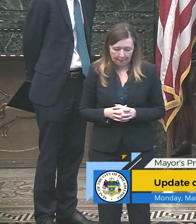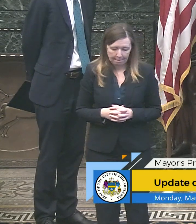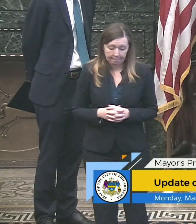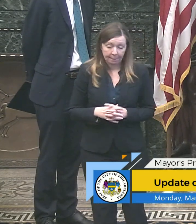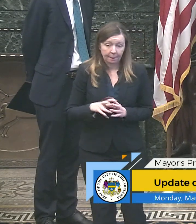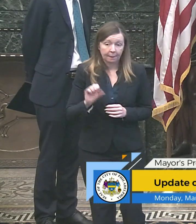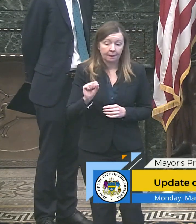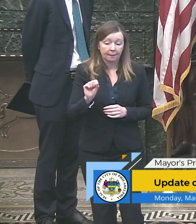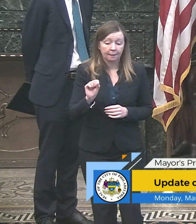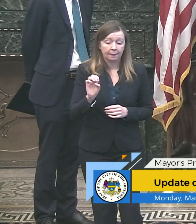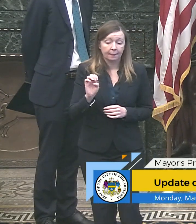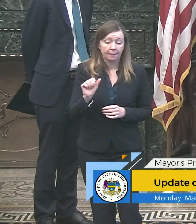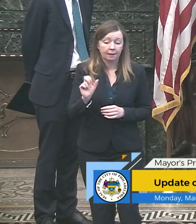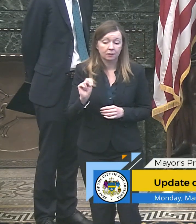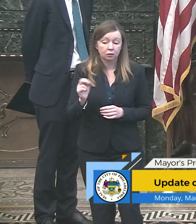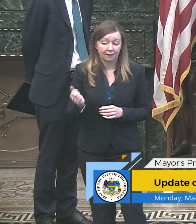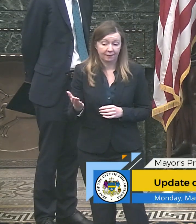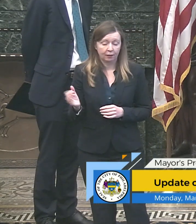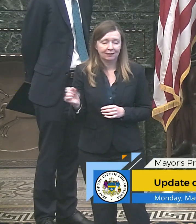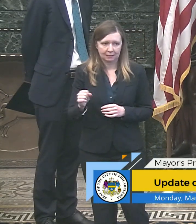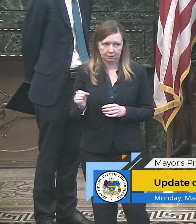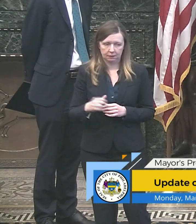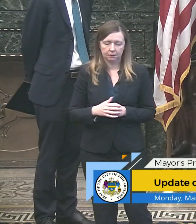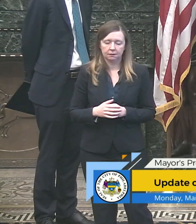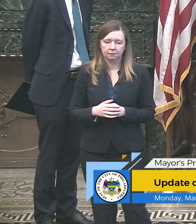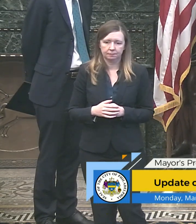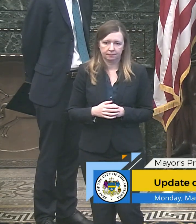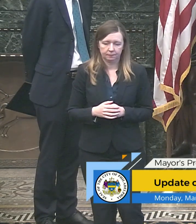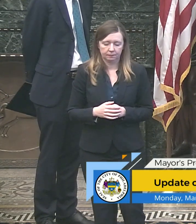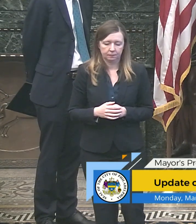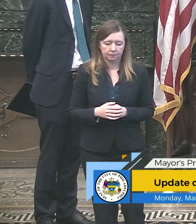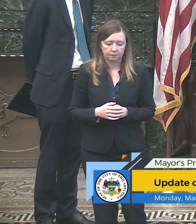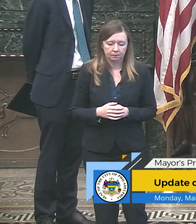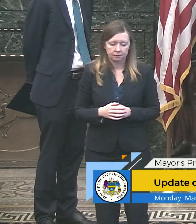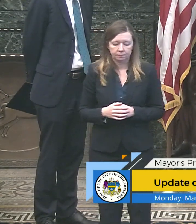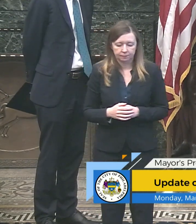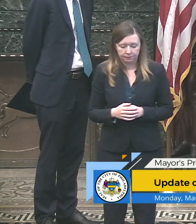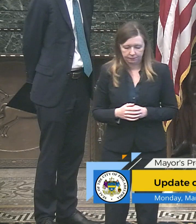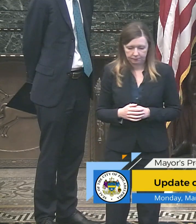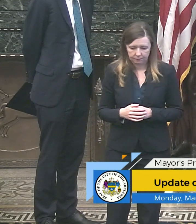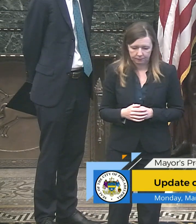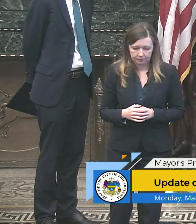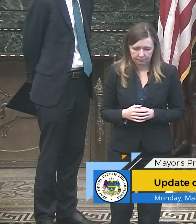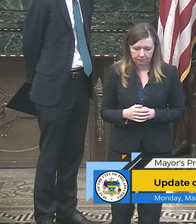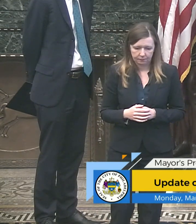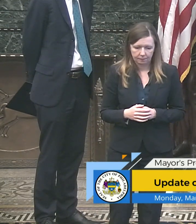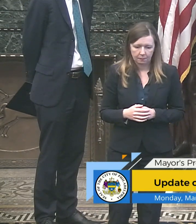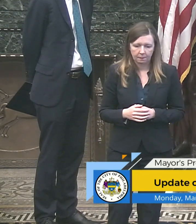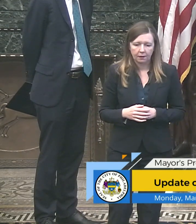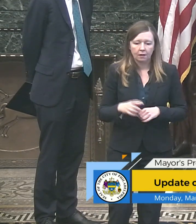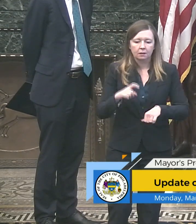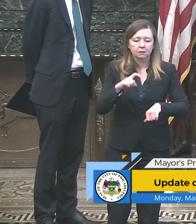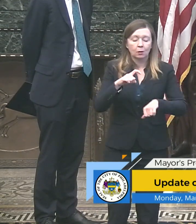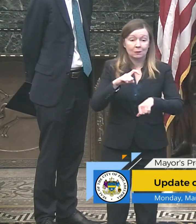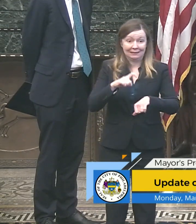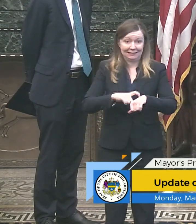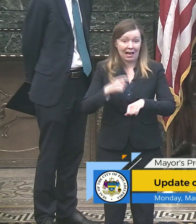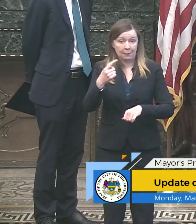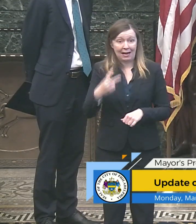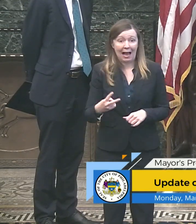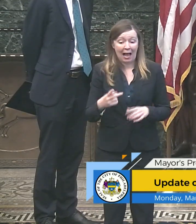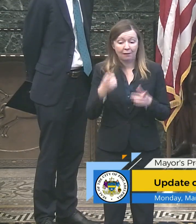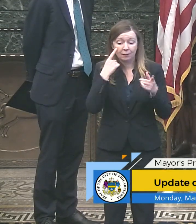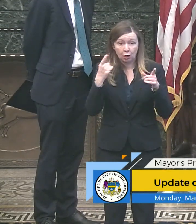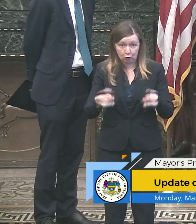Sean, are you there? Yes, can you hear me? Yep, go ahead. Great, thanks. The time and a half agreement that